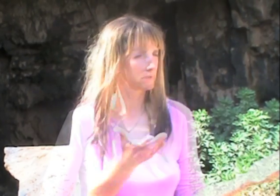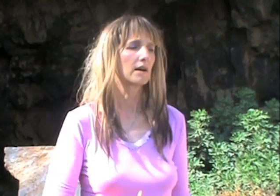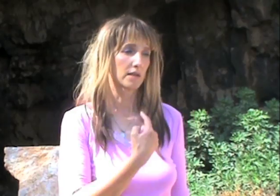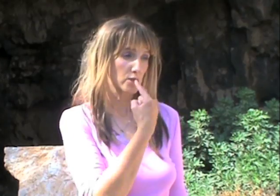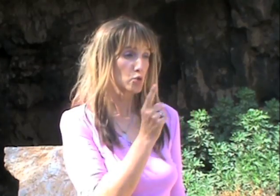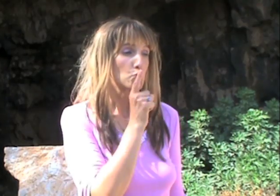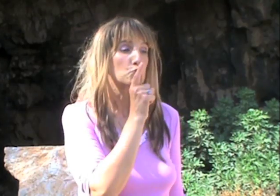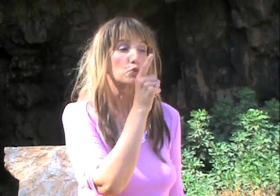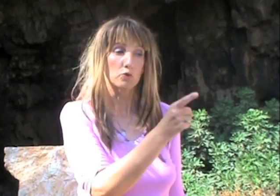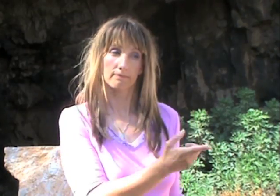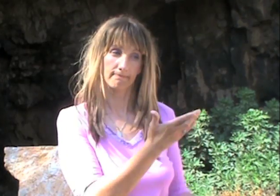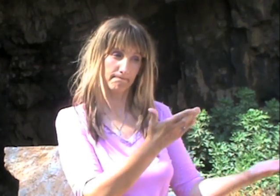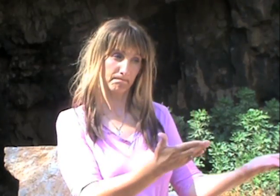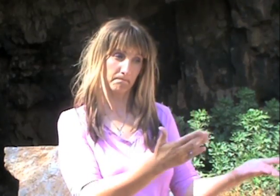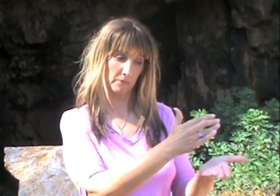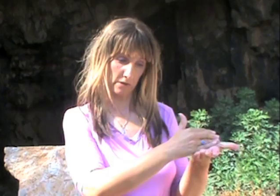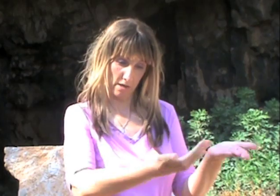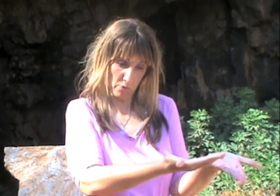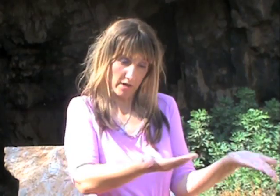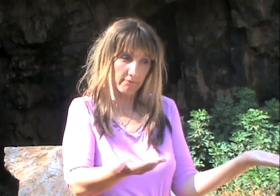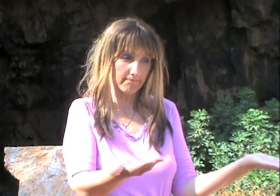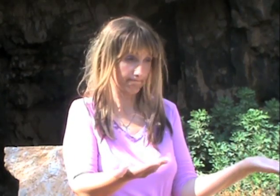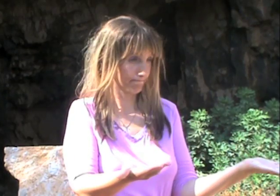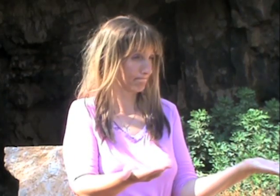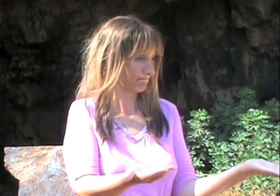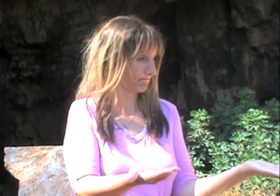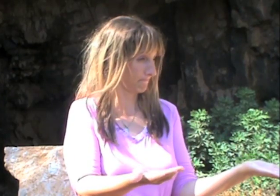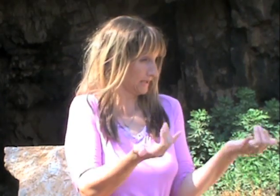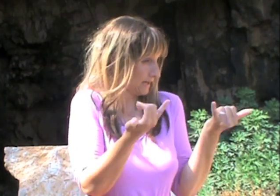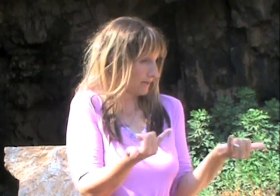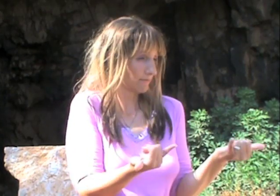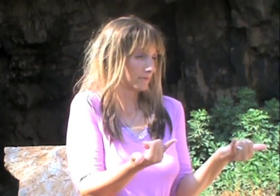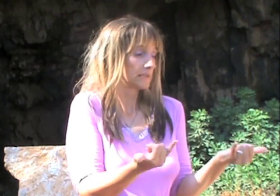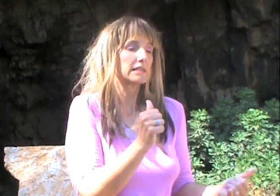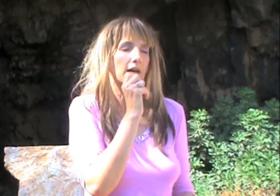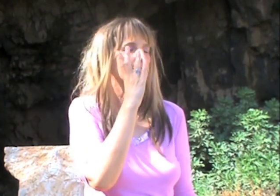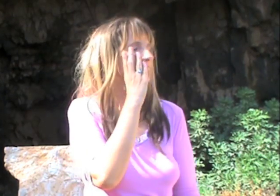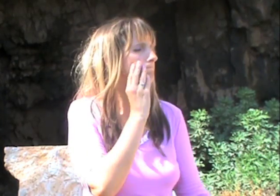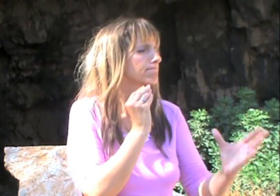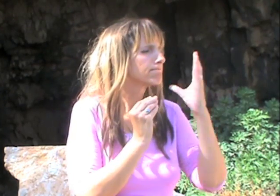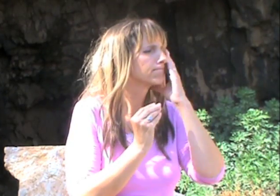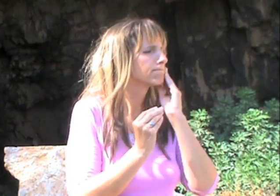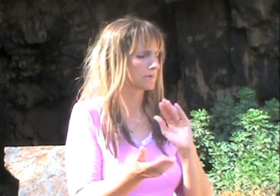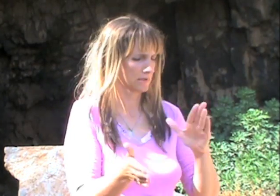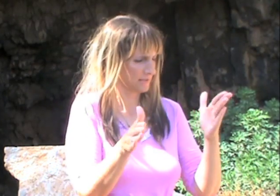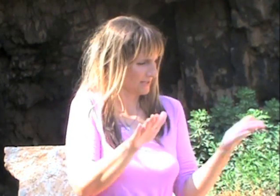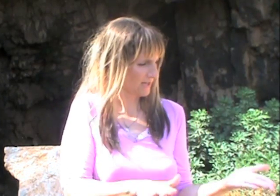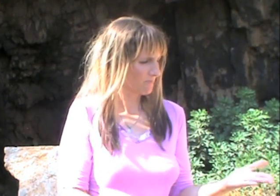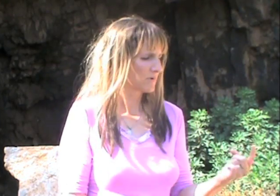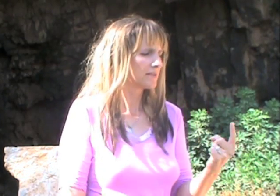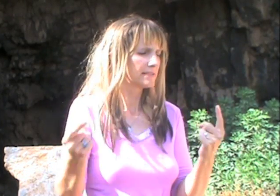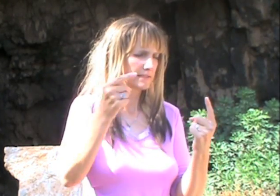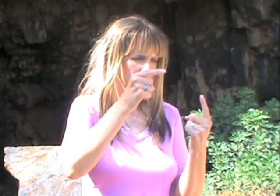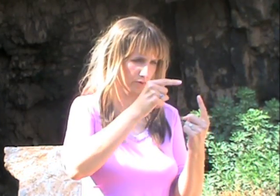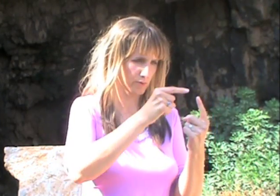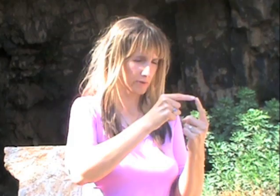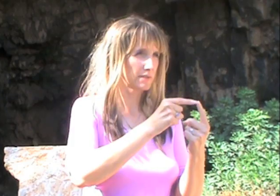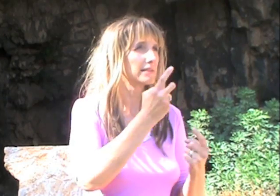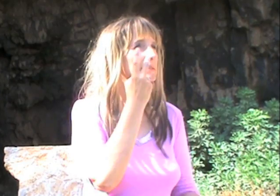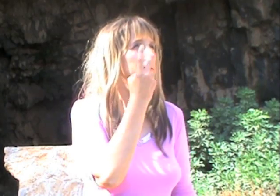done. Truly I tell you, some of you standing here will not experience death before they